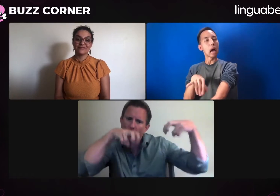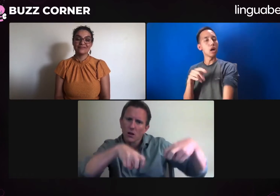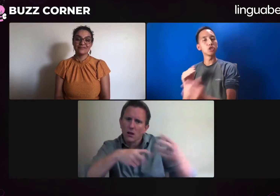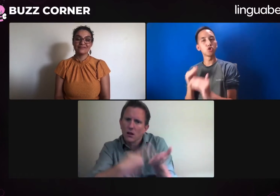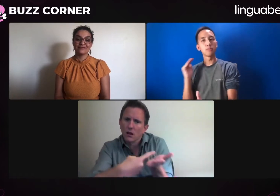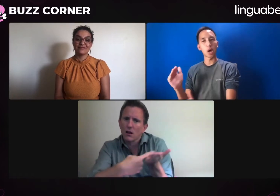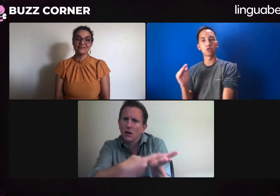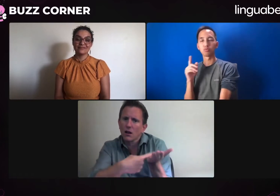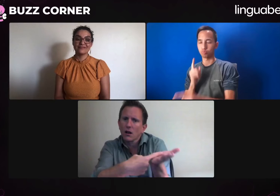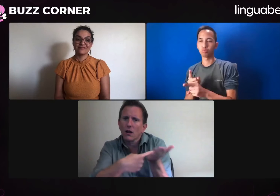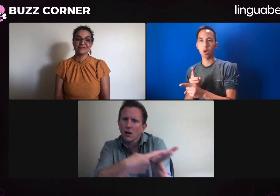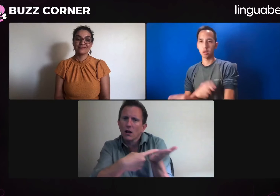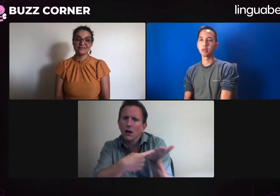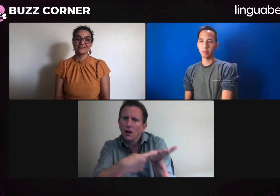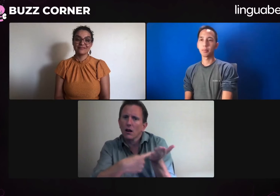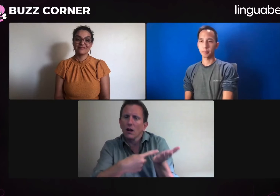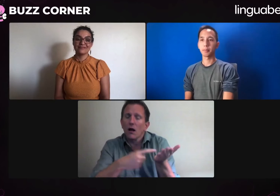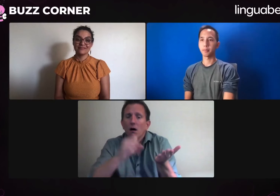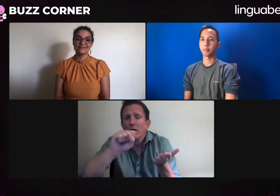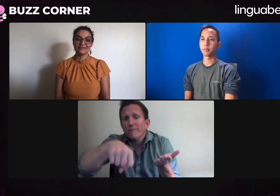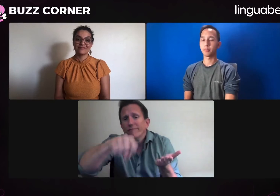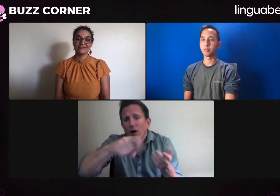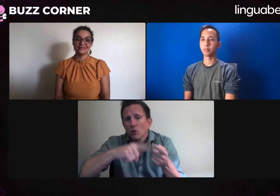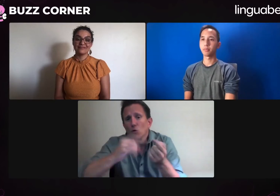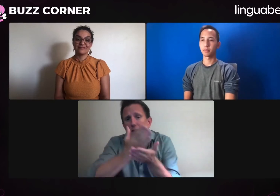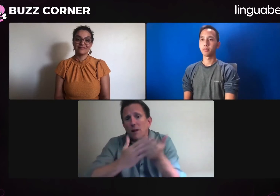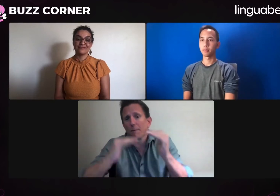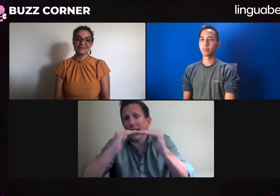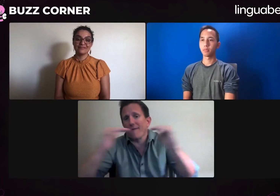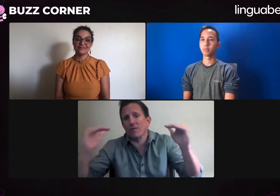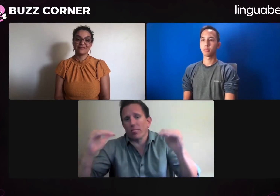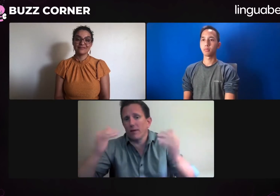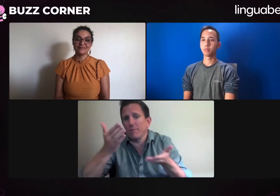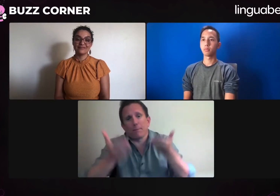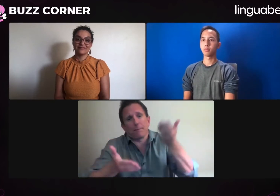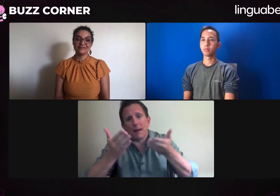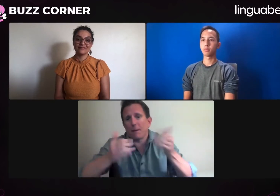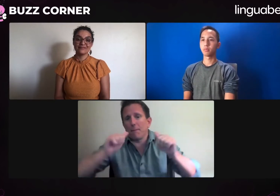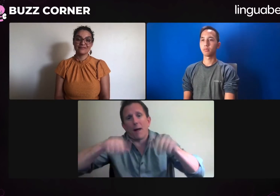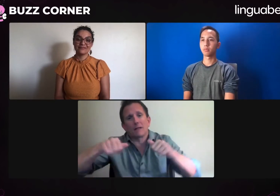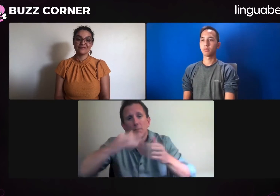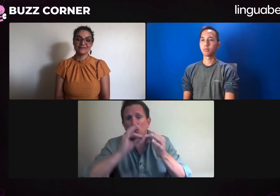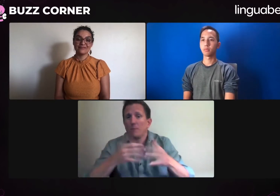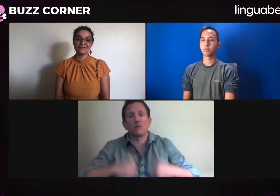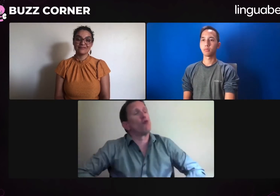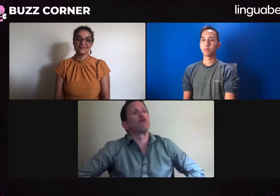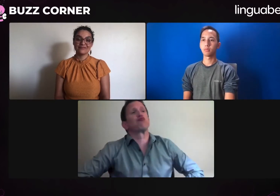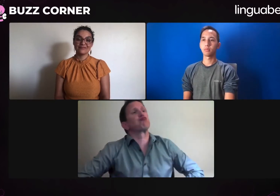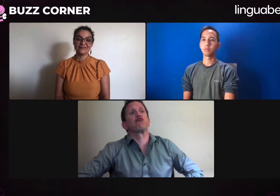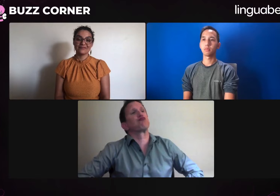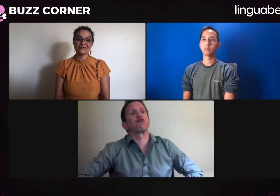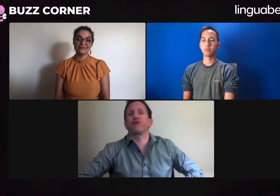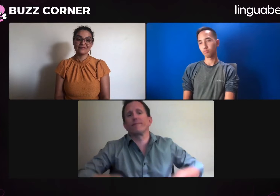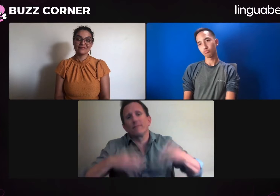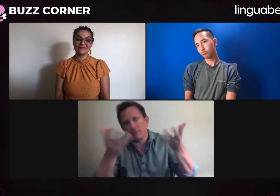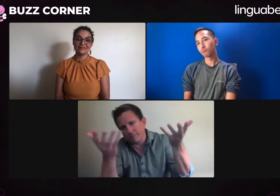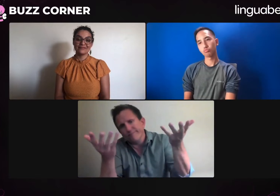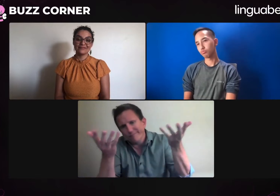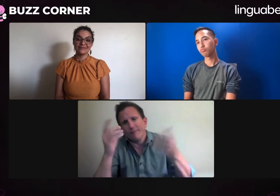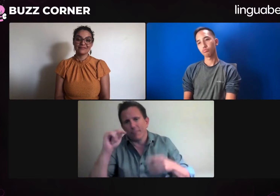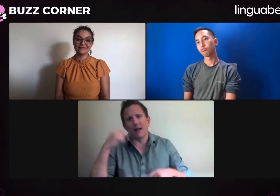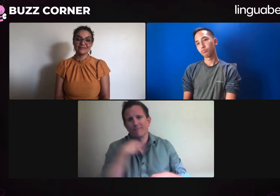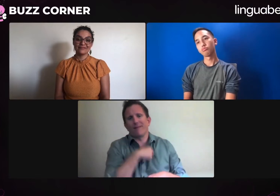in our community, right? Yeah, Instead of that's right. writing the interpreter off, we need to get together, we need to have these conversations. And it is